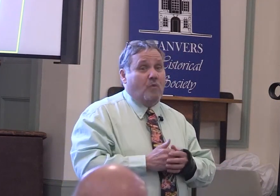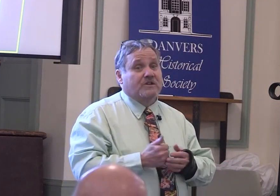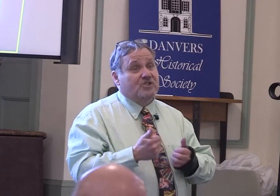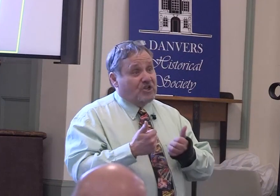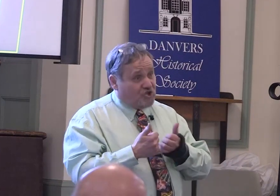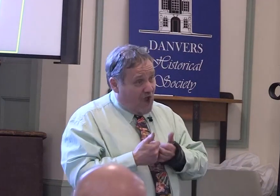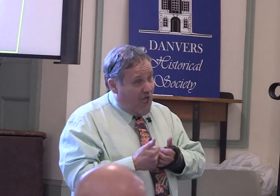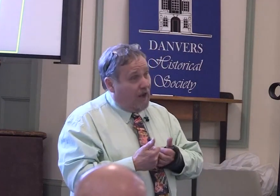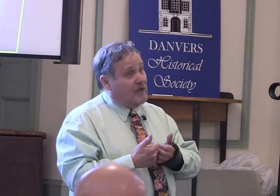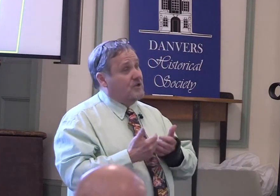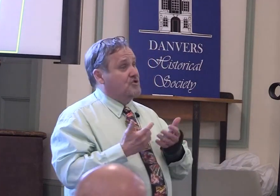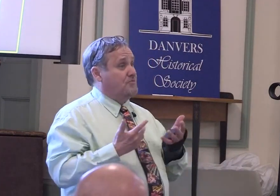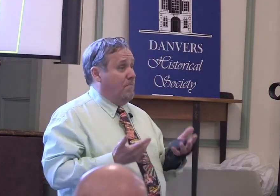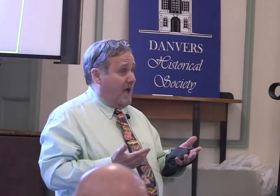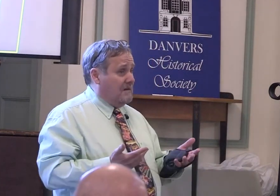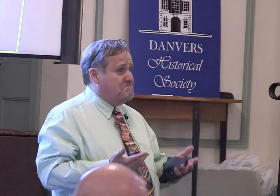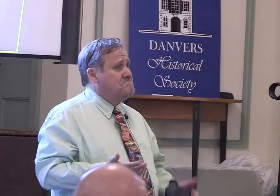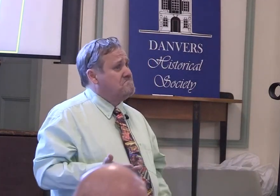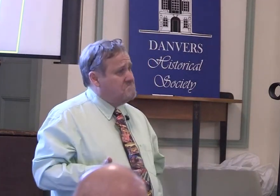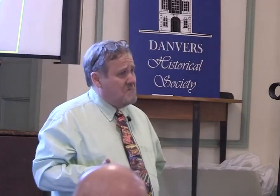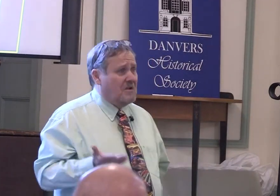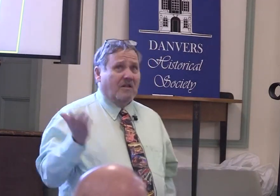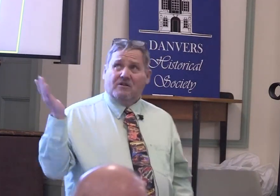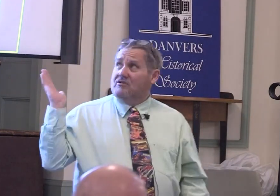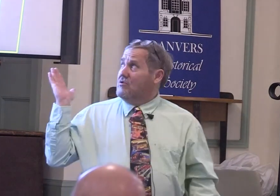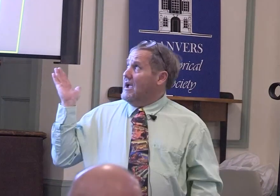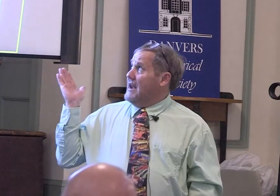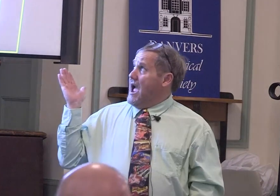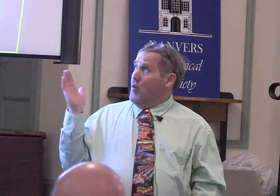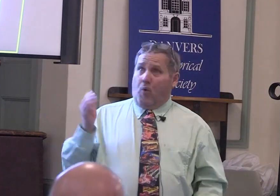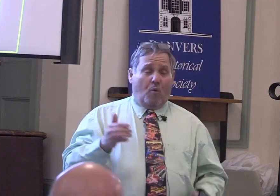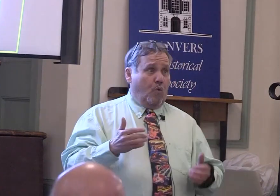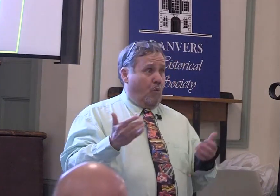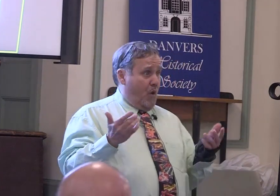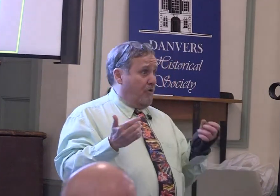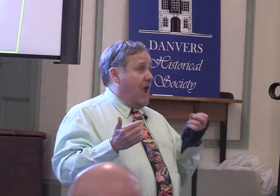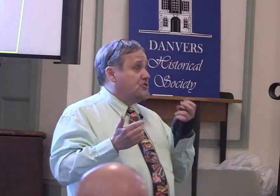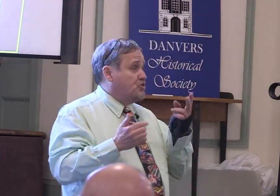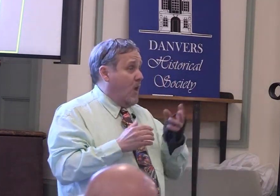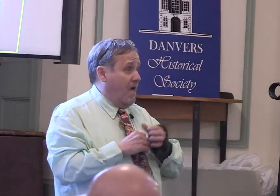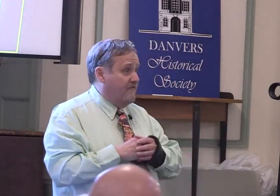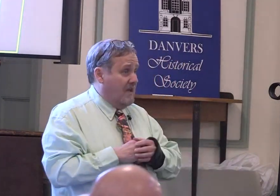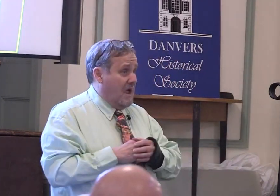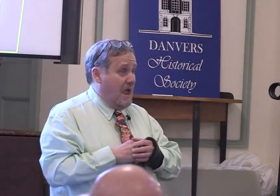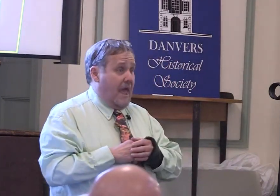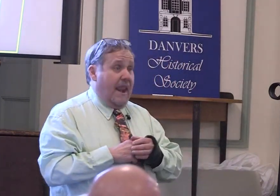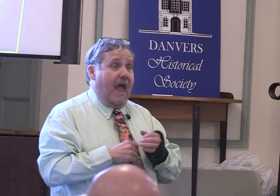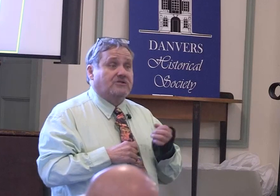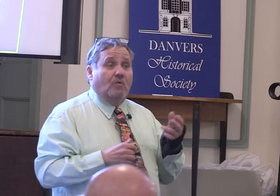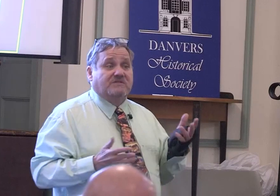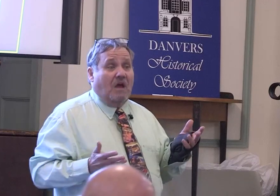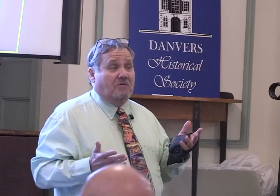So that was a challenge, but right now we're at 12,